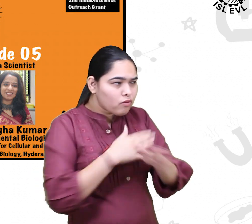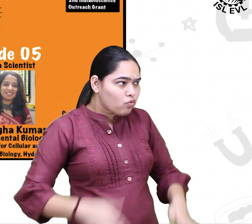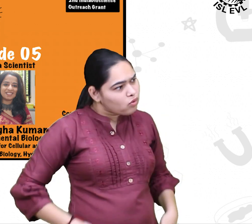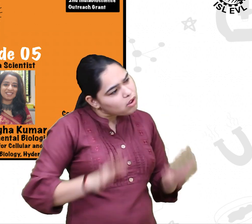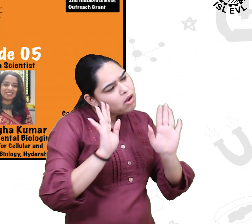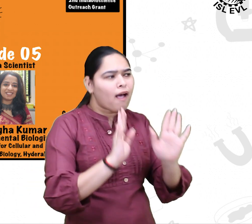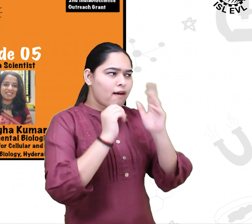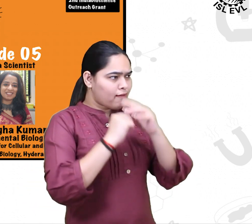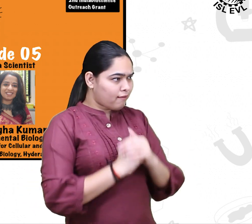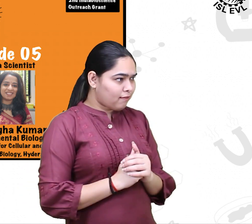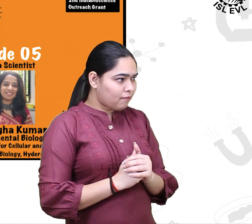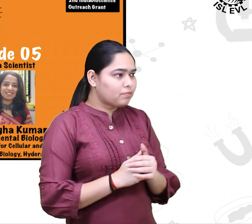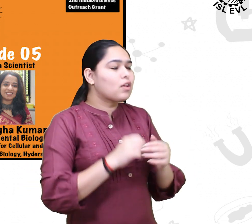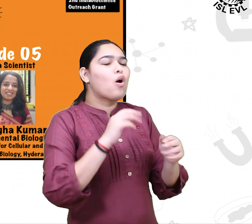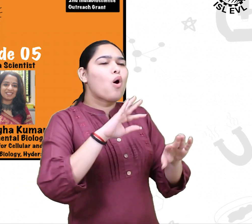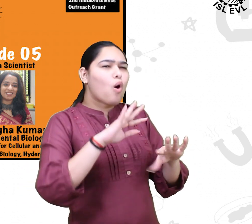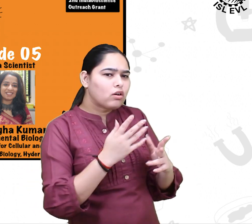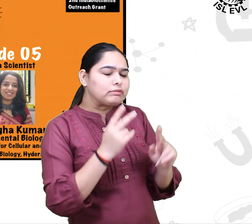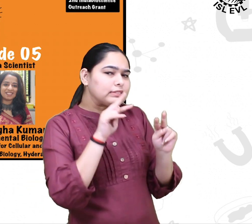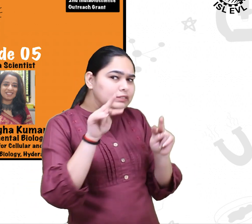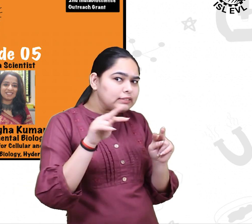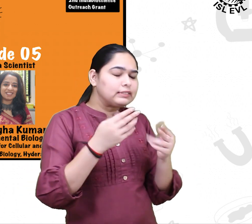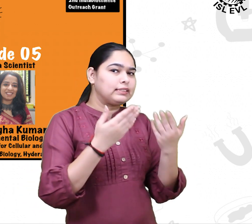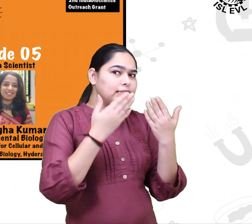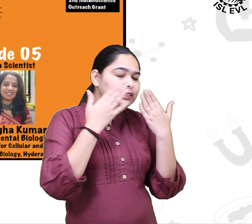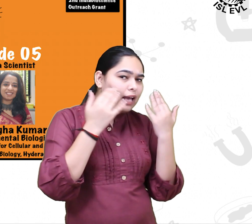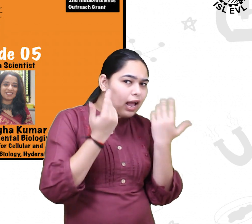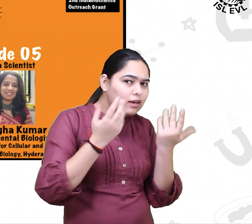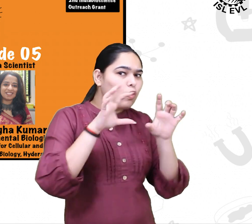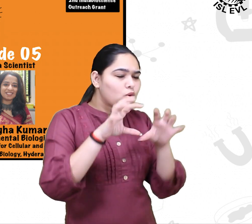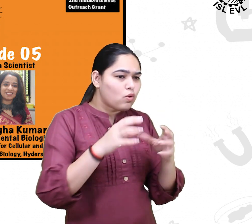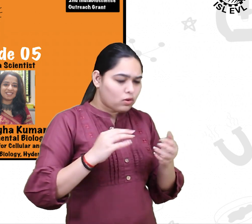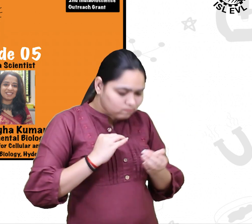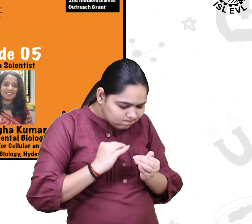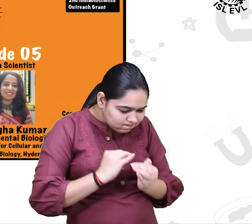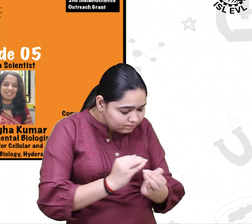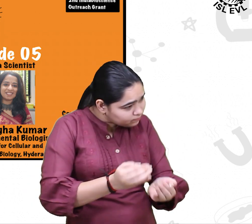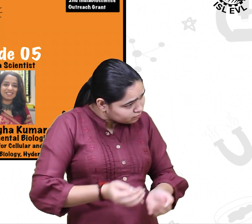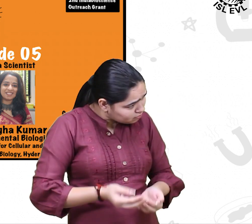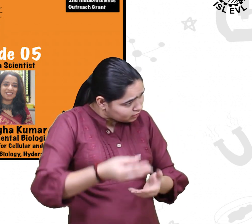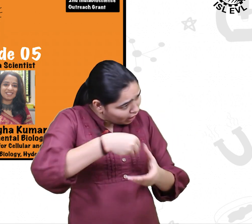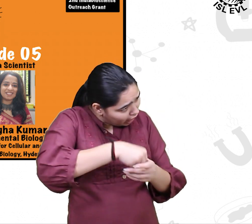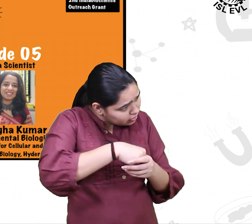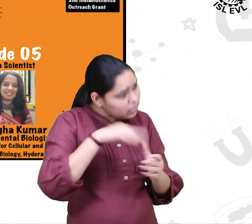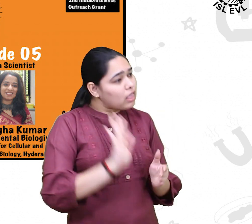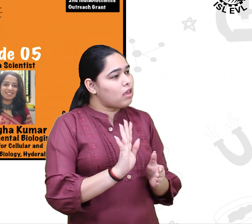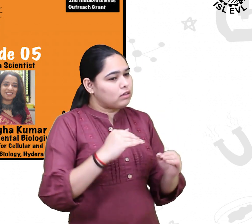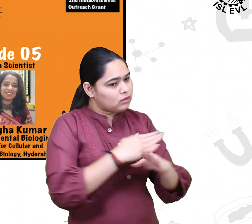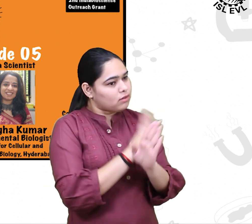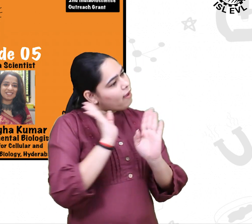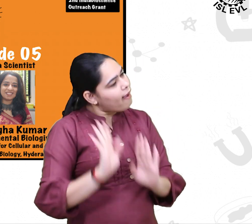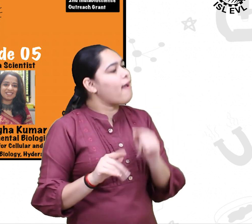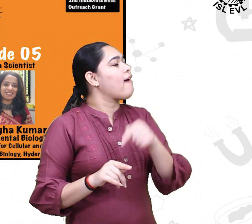right? The hind and the forelimbs. So if you look at a dog or a cat embryo, yes, this regulator is present and